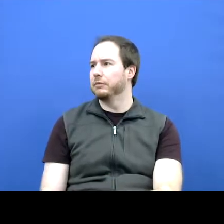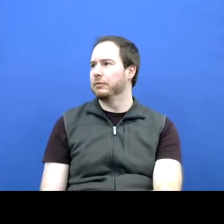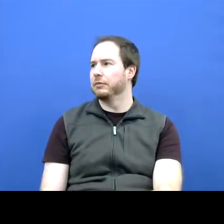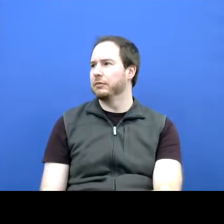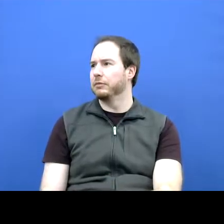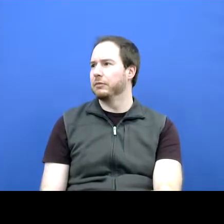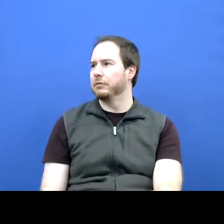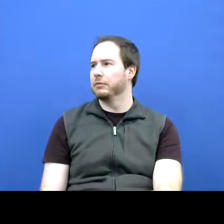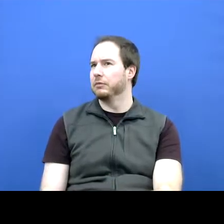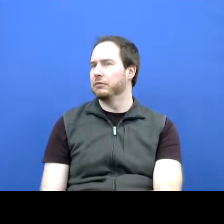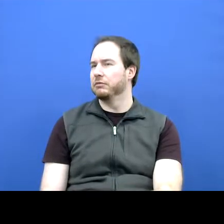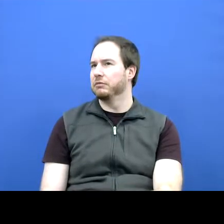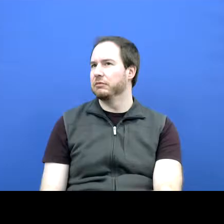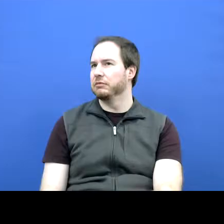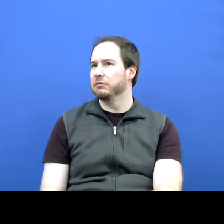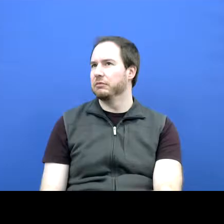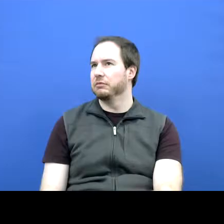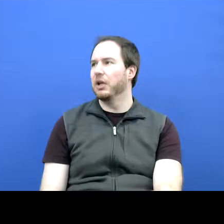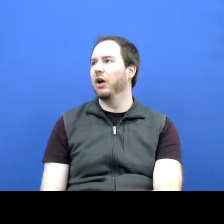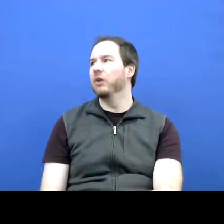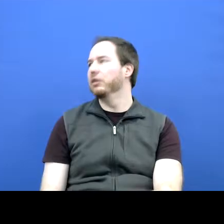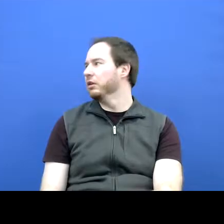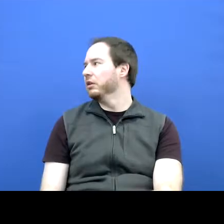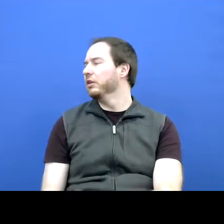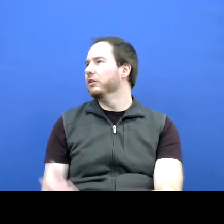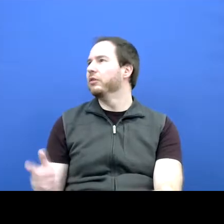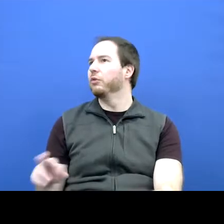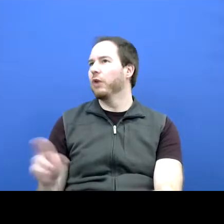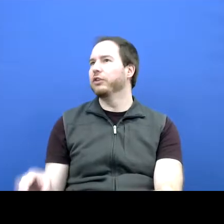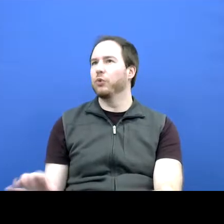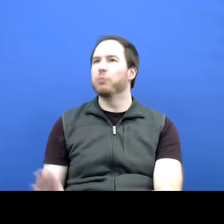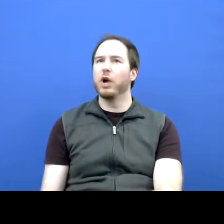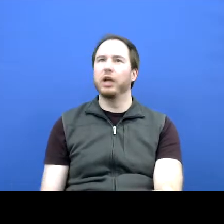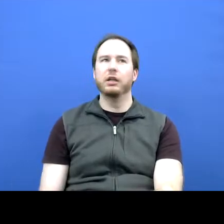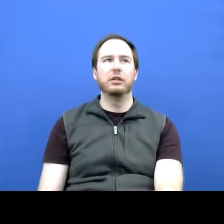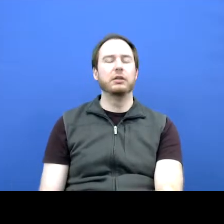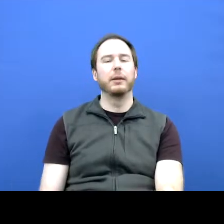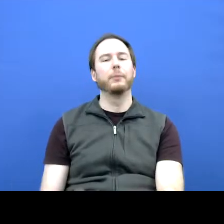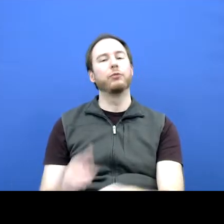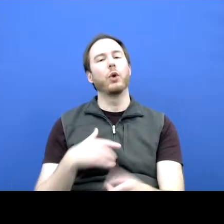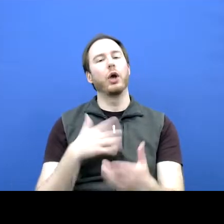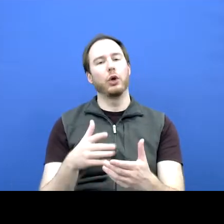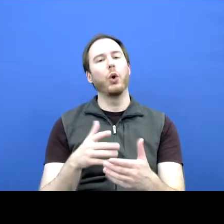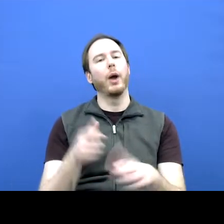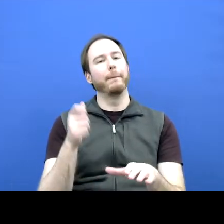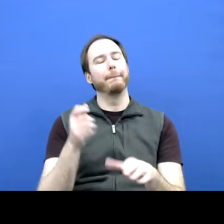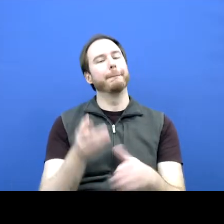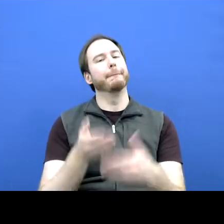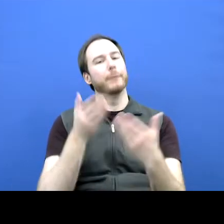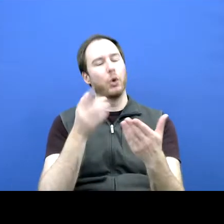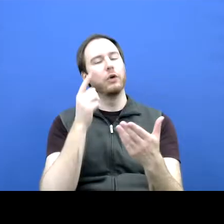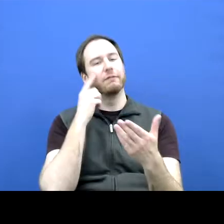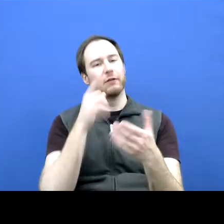it. All right, so be it. So I make a motion that we adjourn to executive session. Second.